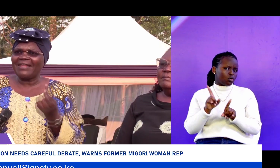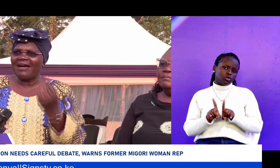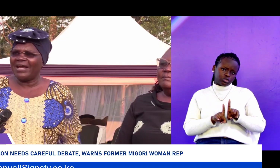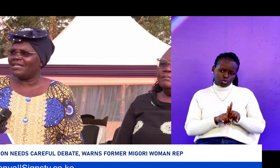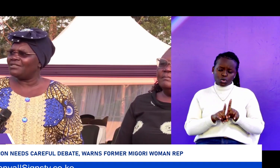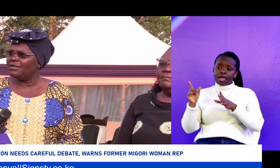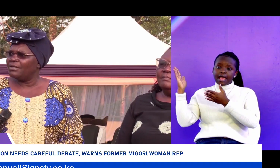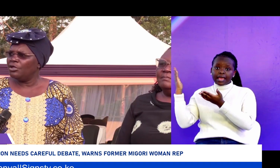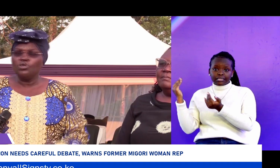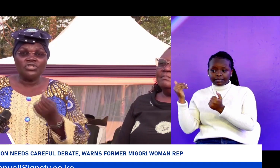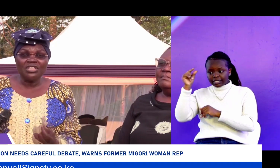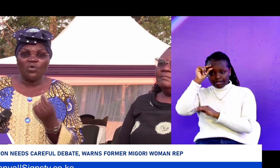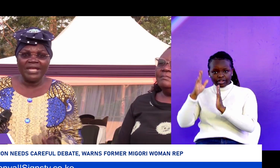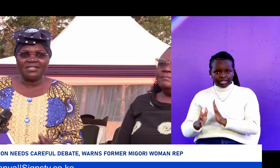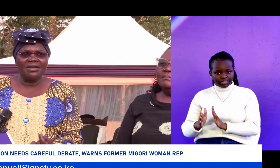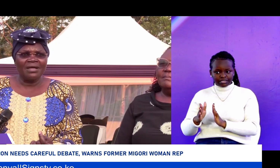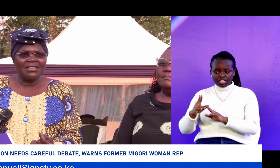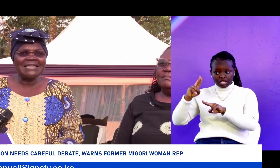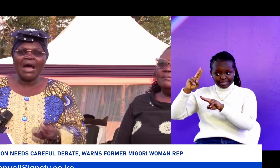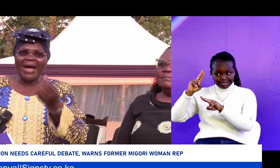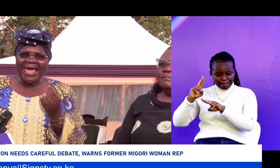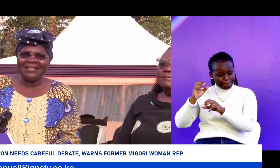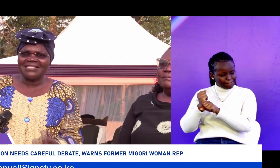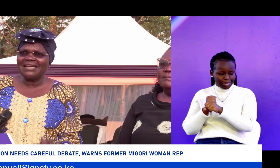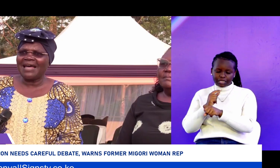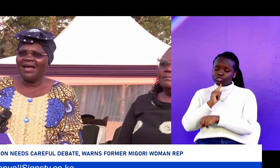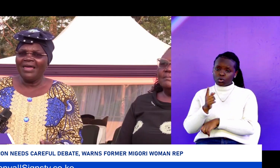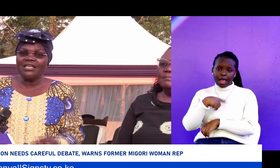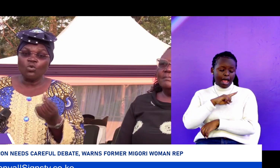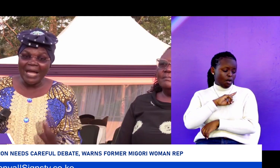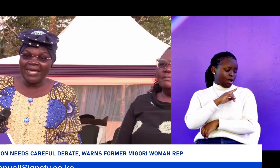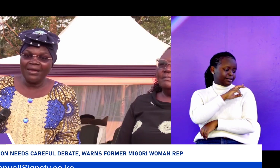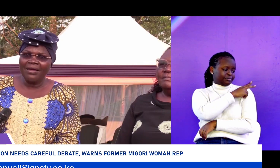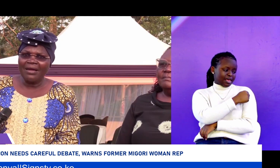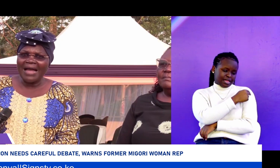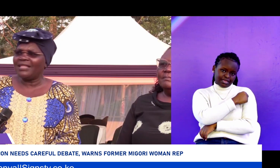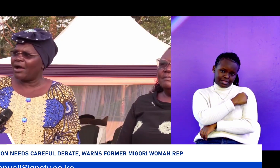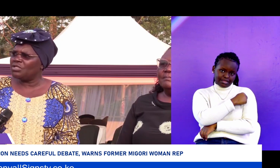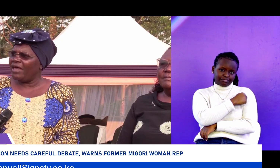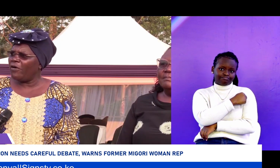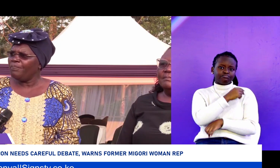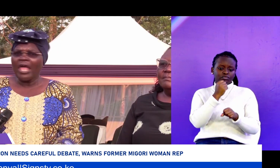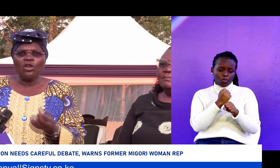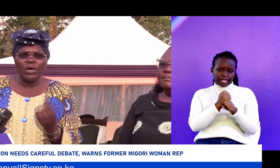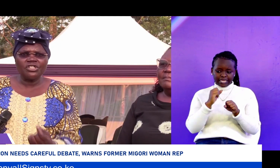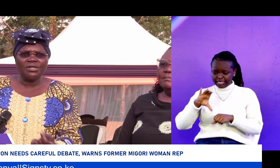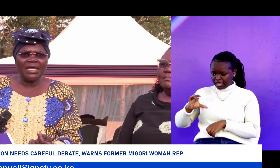the governors to see to it that our health sector is working at the county level, education